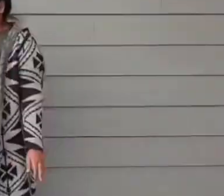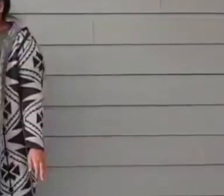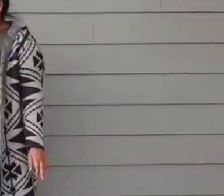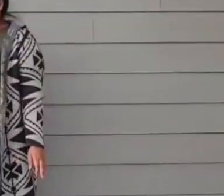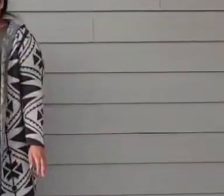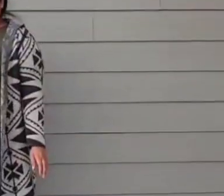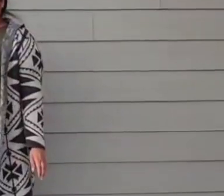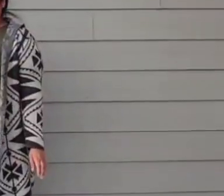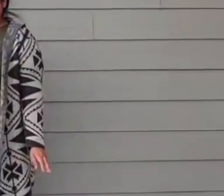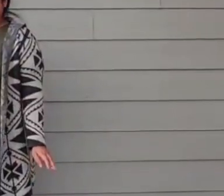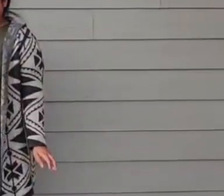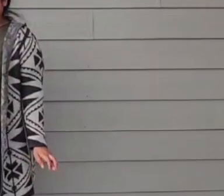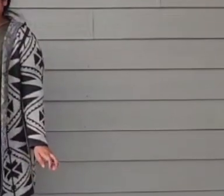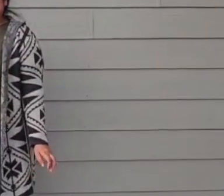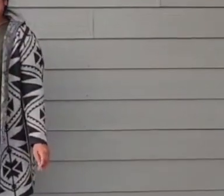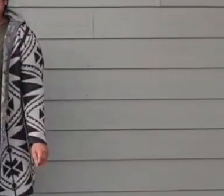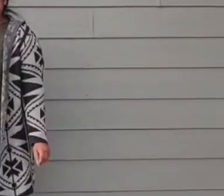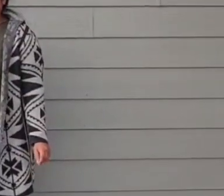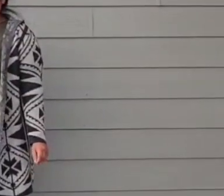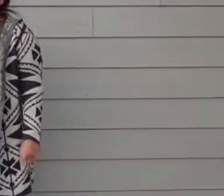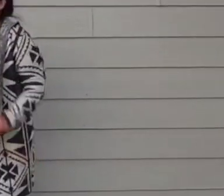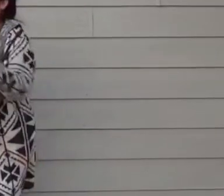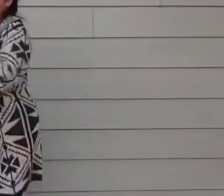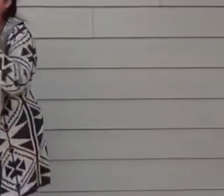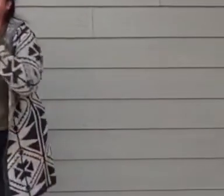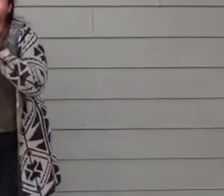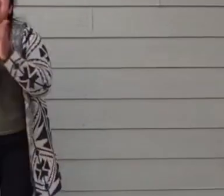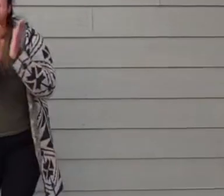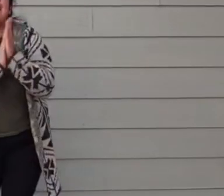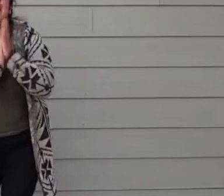Yay! Come see the man, change the ministry!